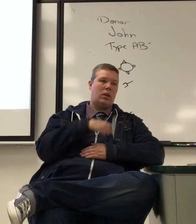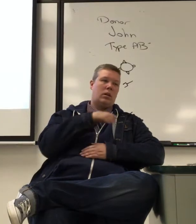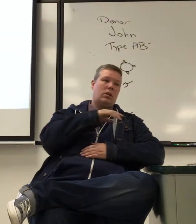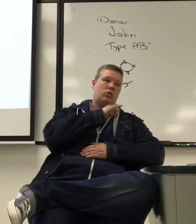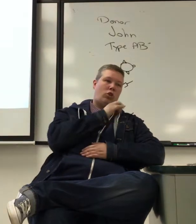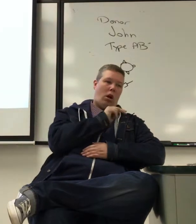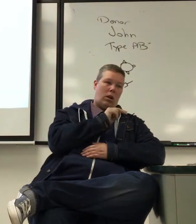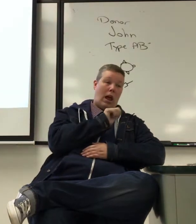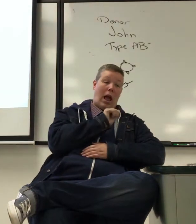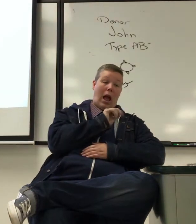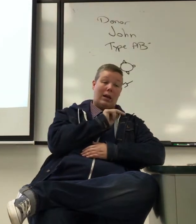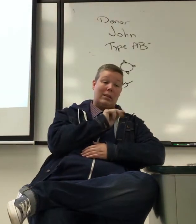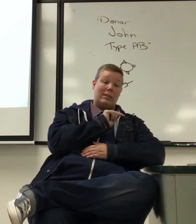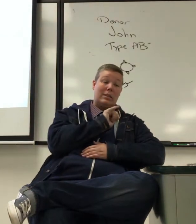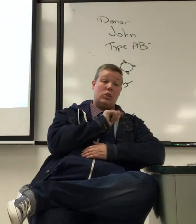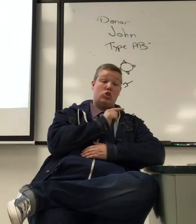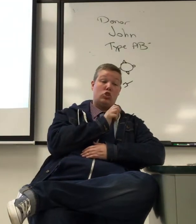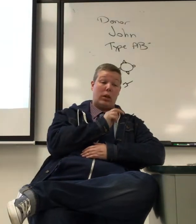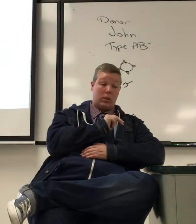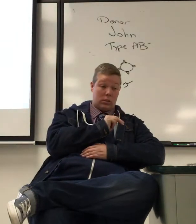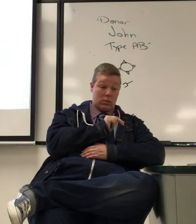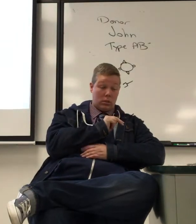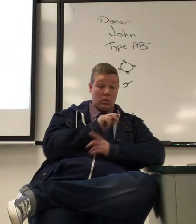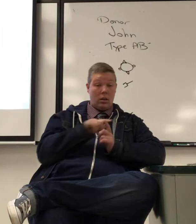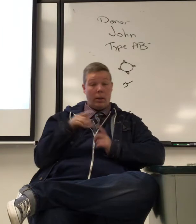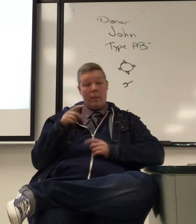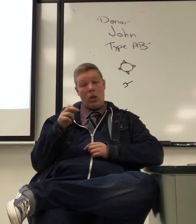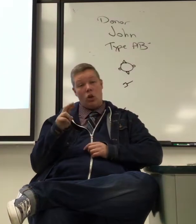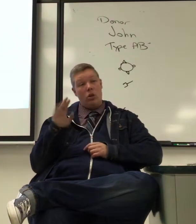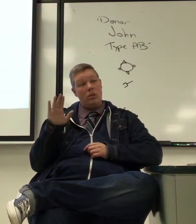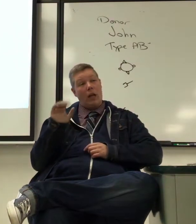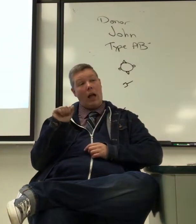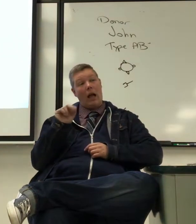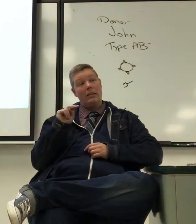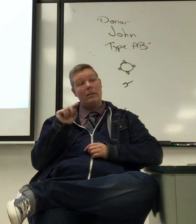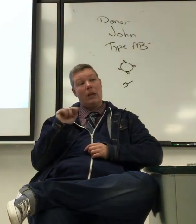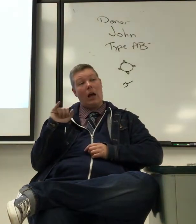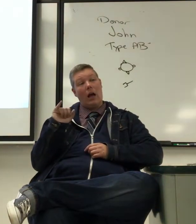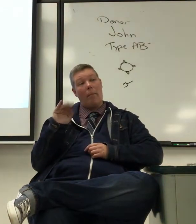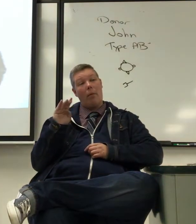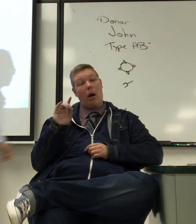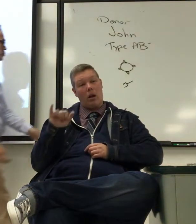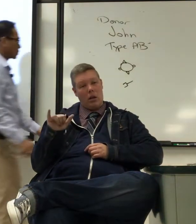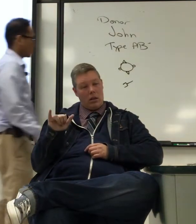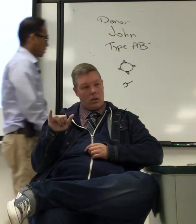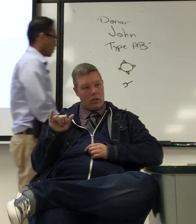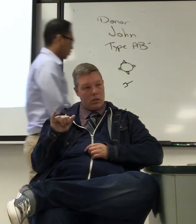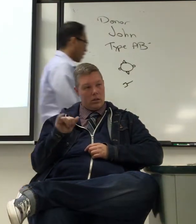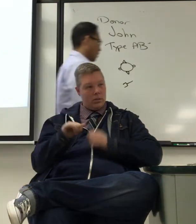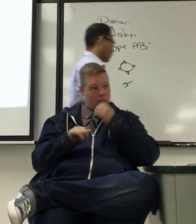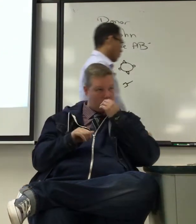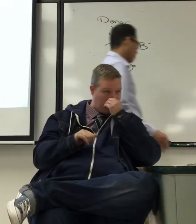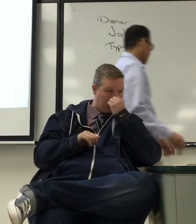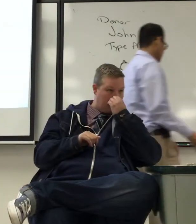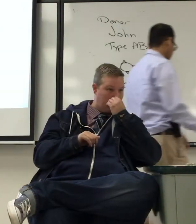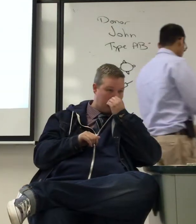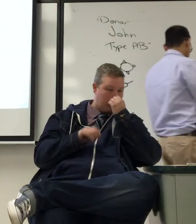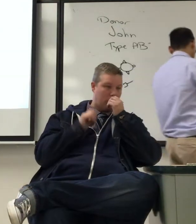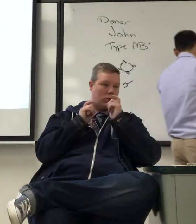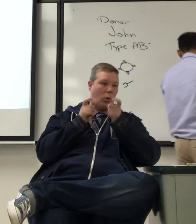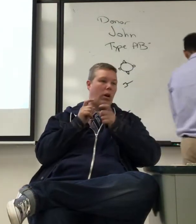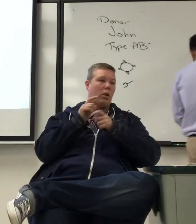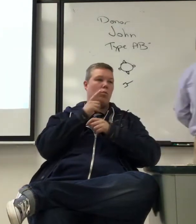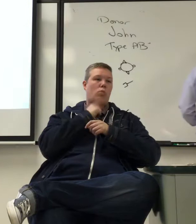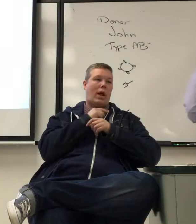Who's the donor? John. Now, what do we donate when we donate blood in this lecture? The crit, the red blood